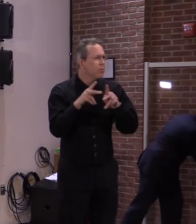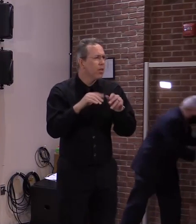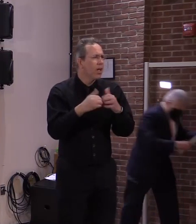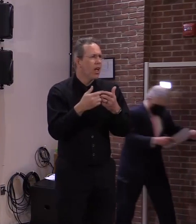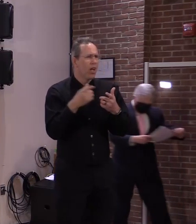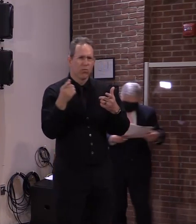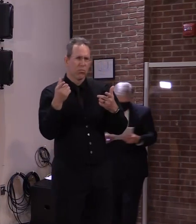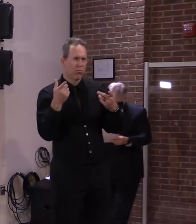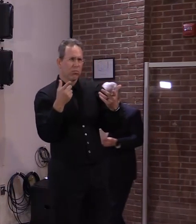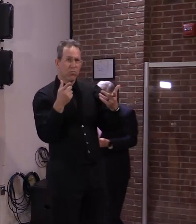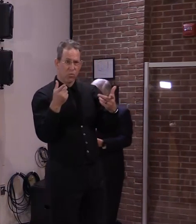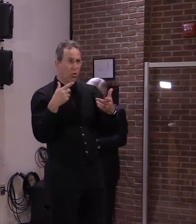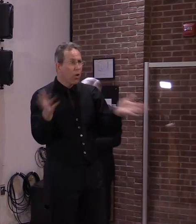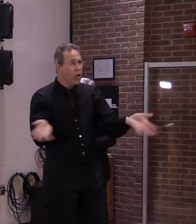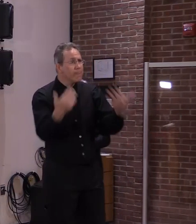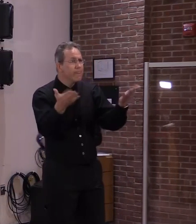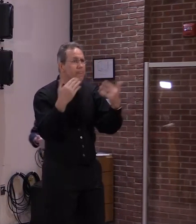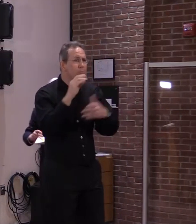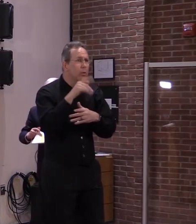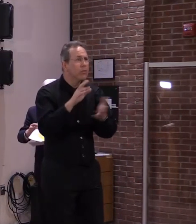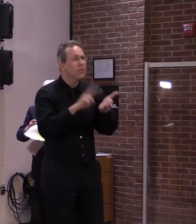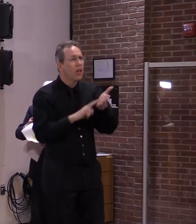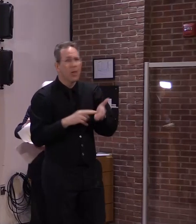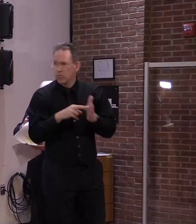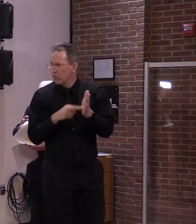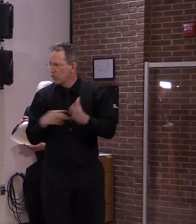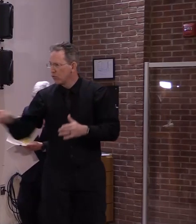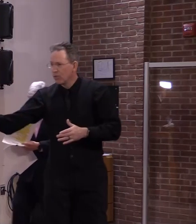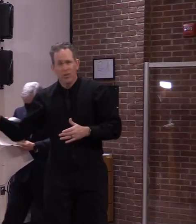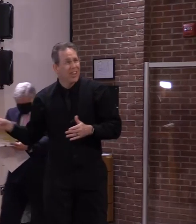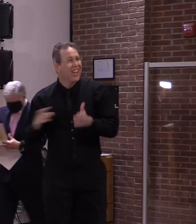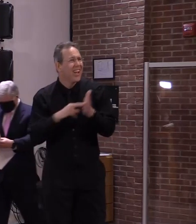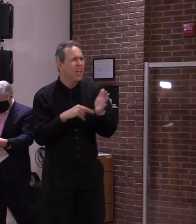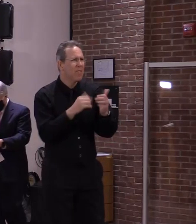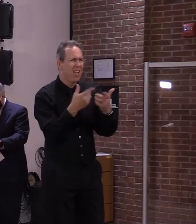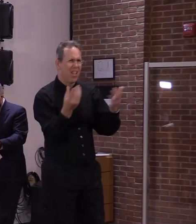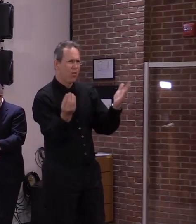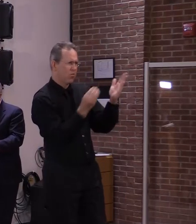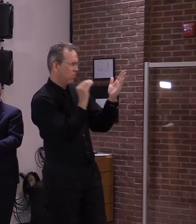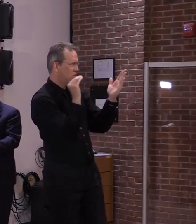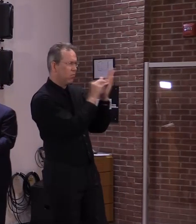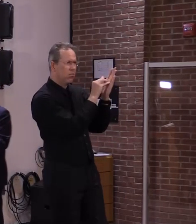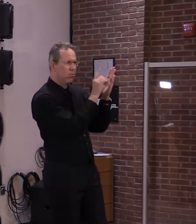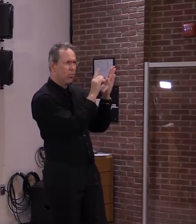They will be included just the same as the age bands, but